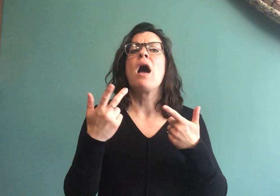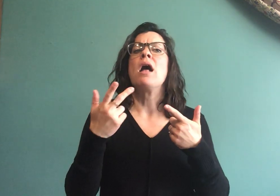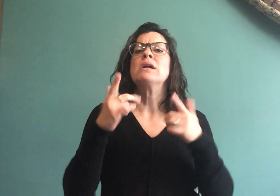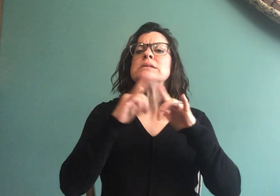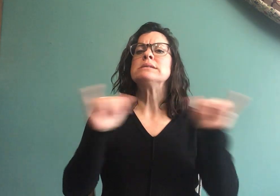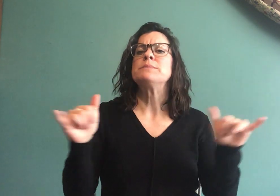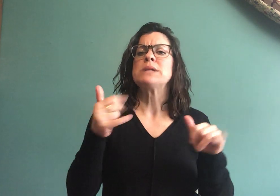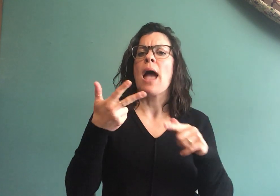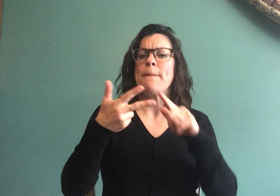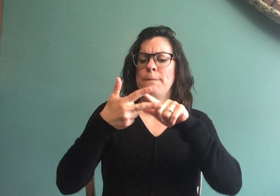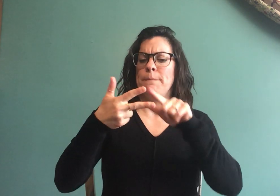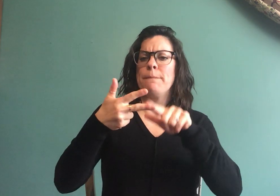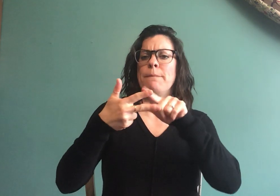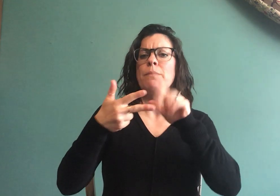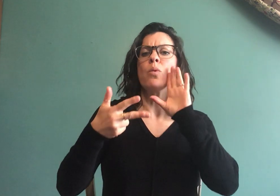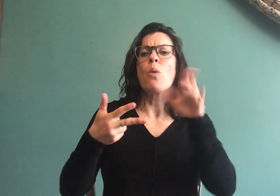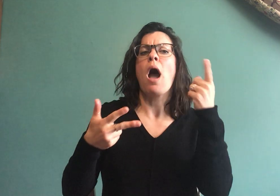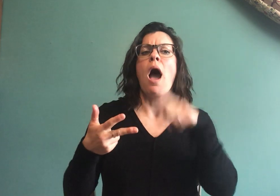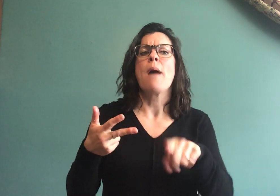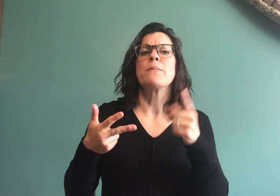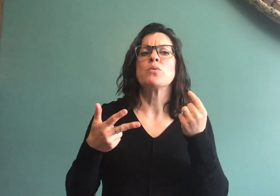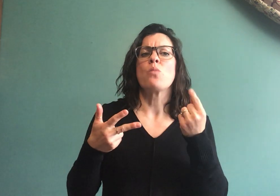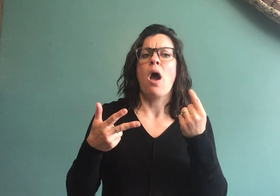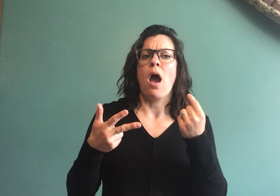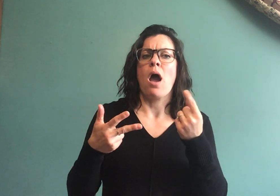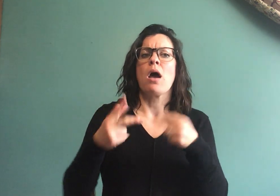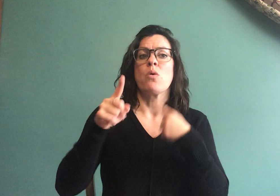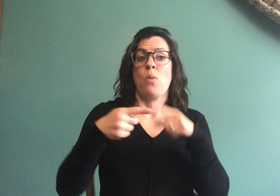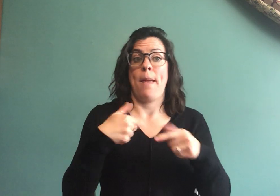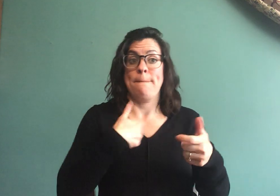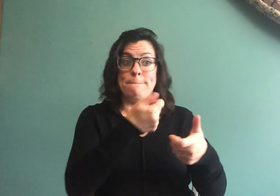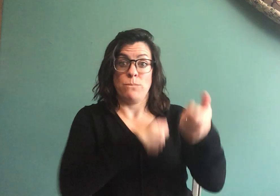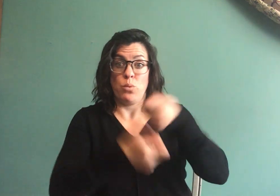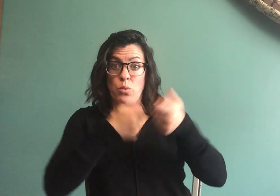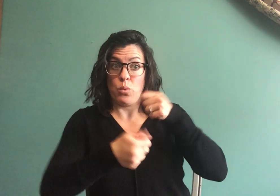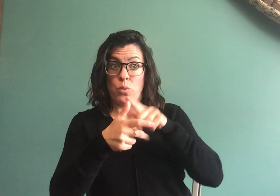What am I doing? I don't know. You don't know? No.